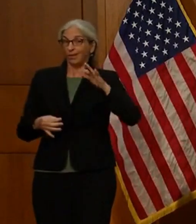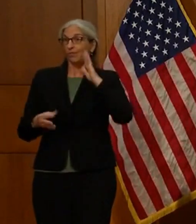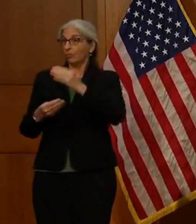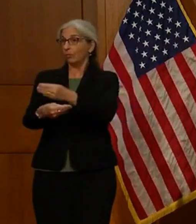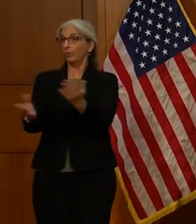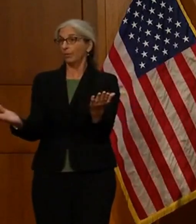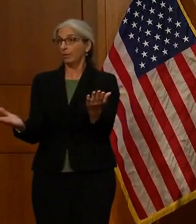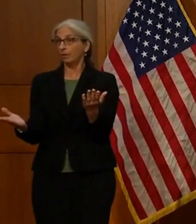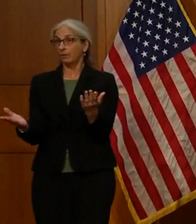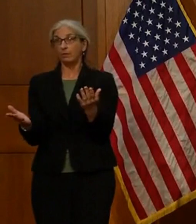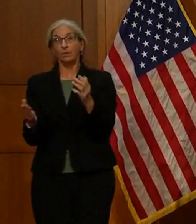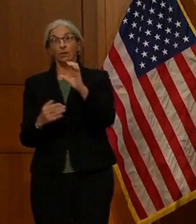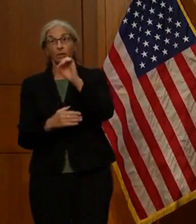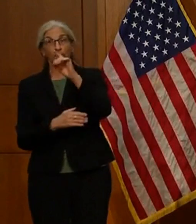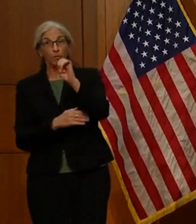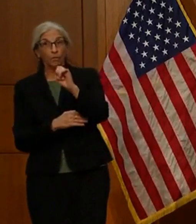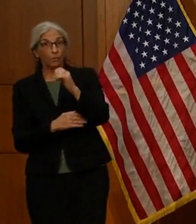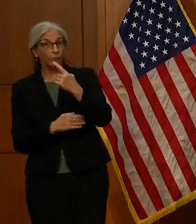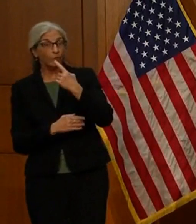it contains